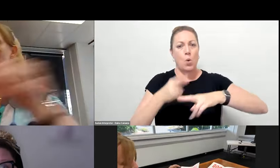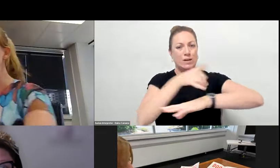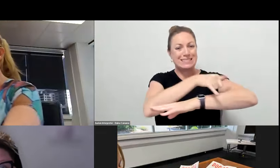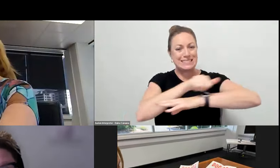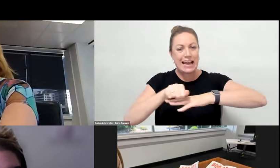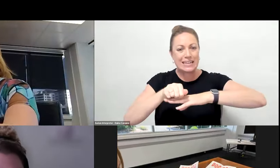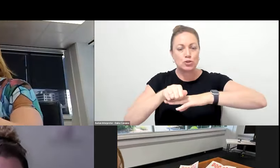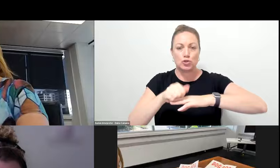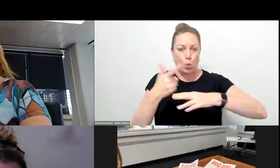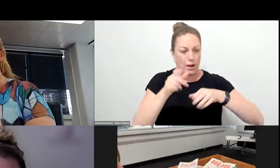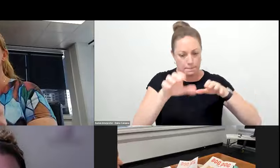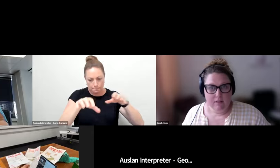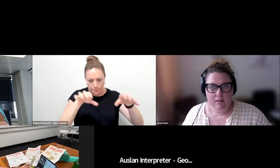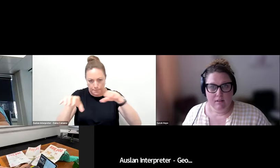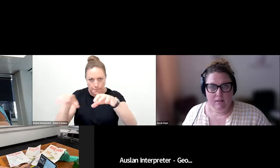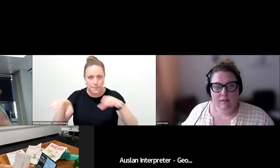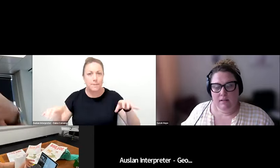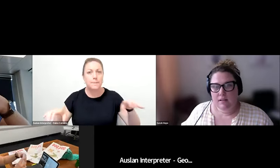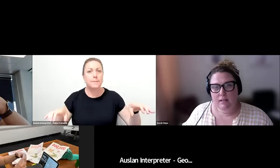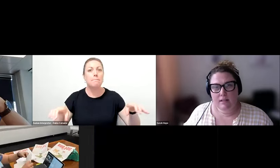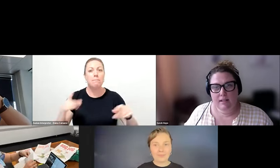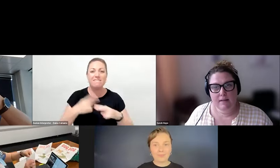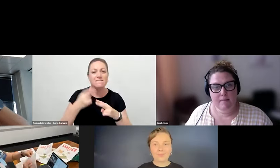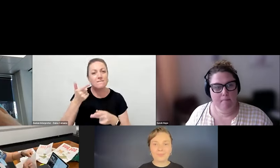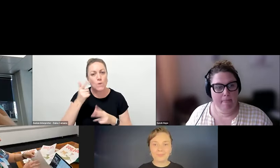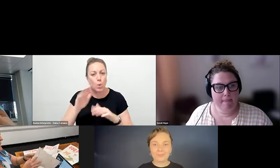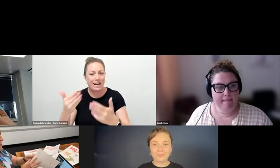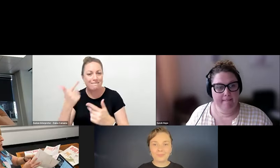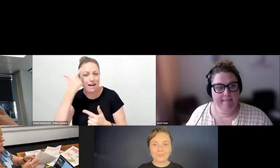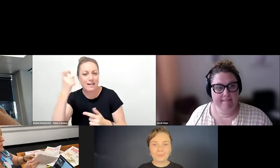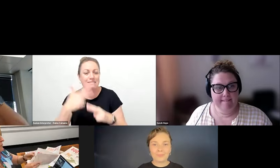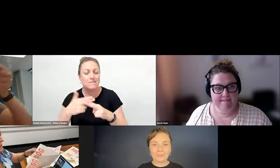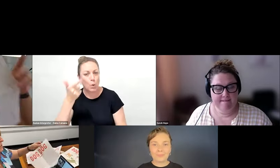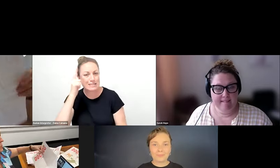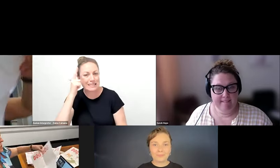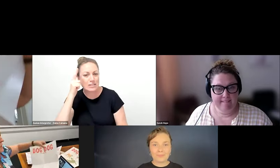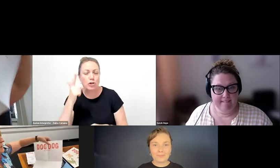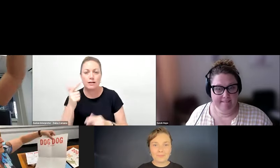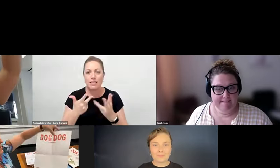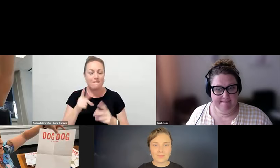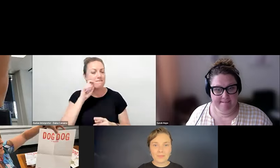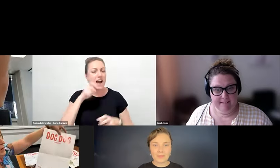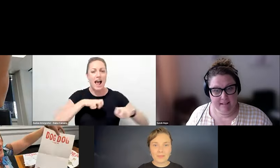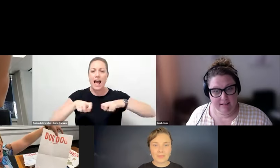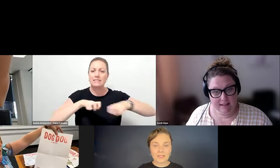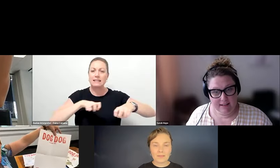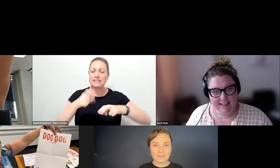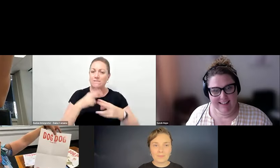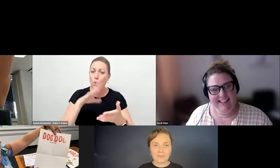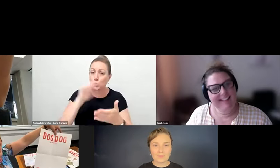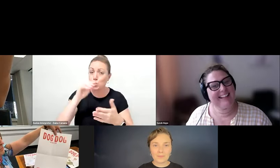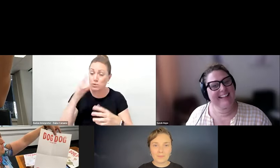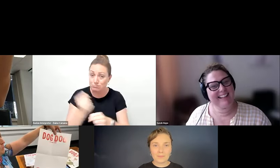to the teachers. And then another fun activity for the students is create their